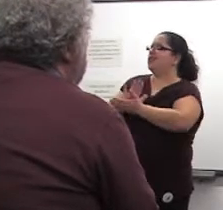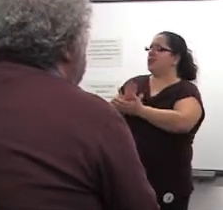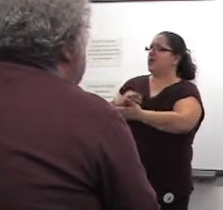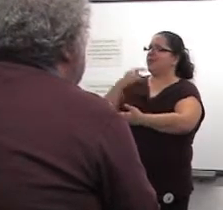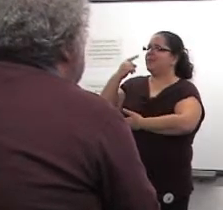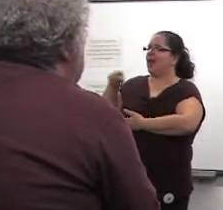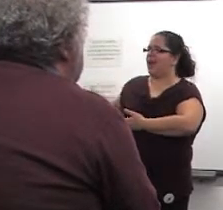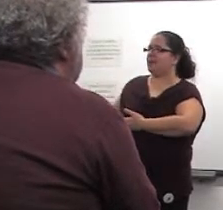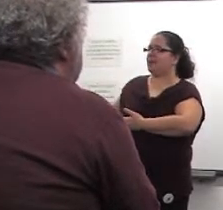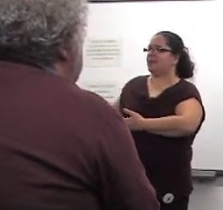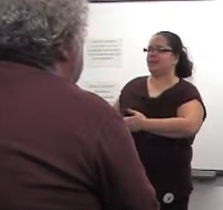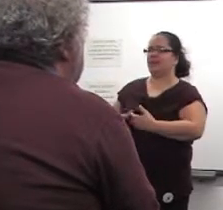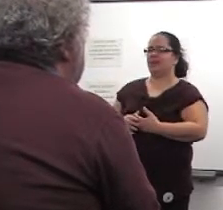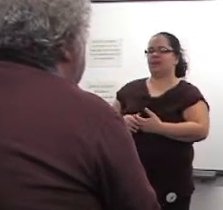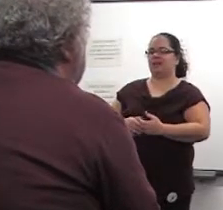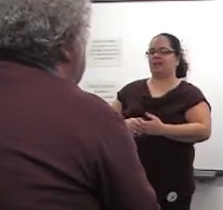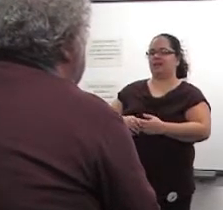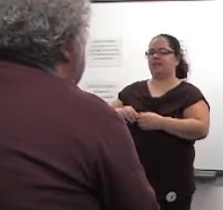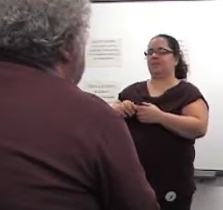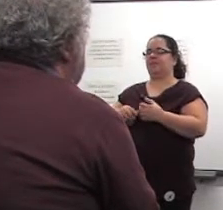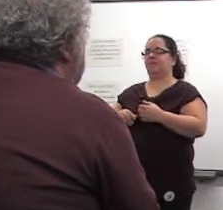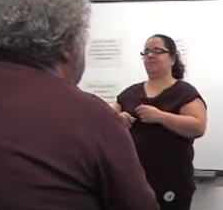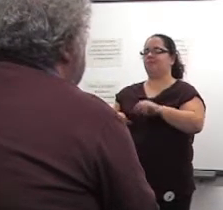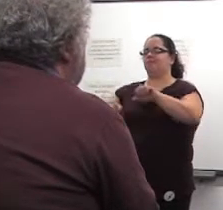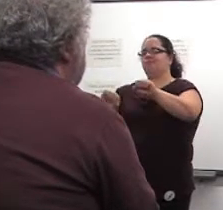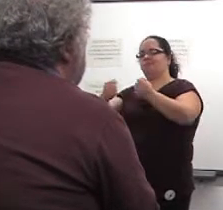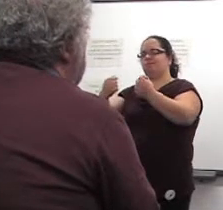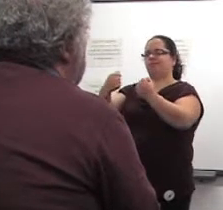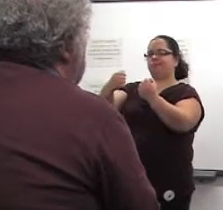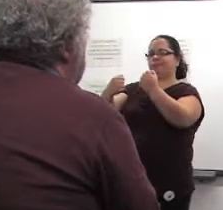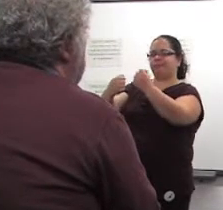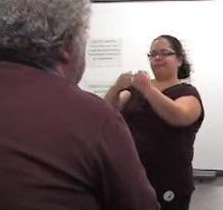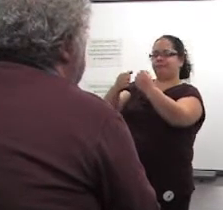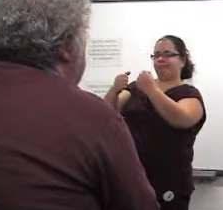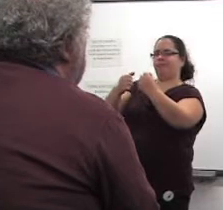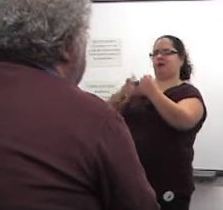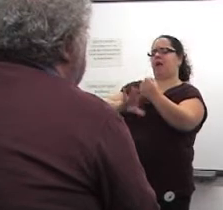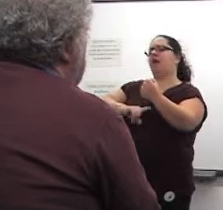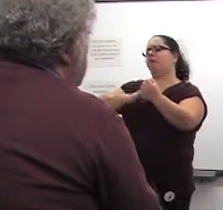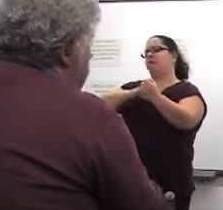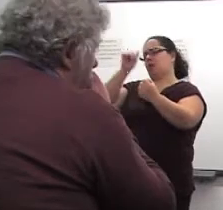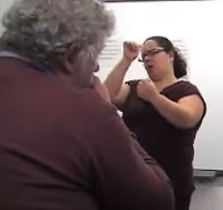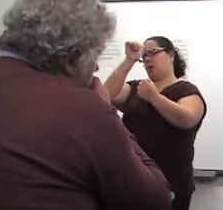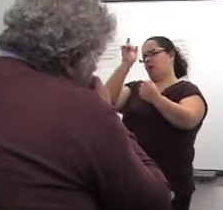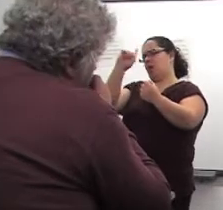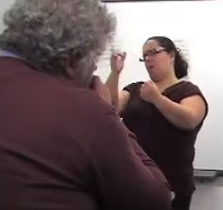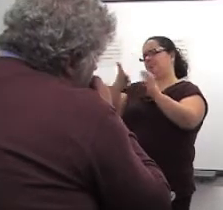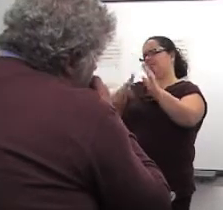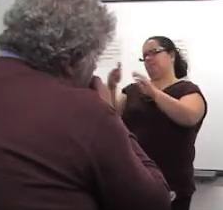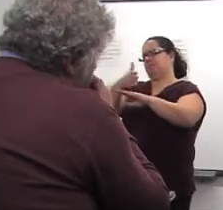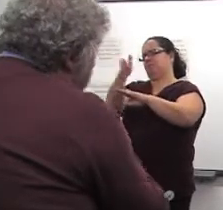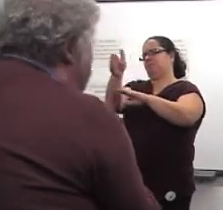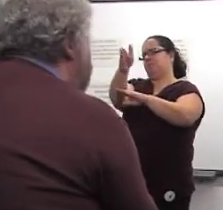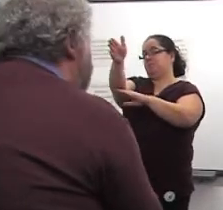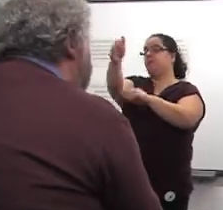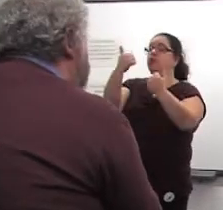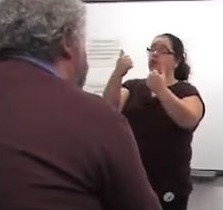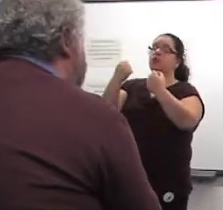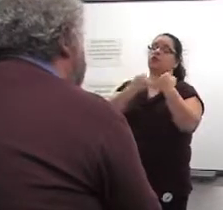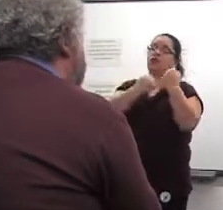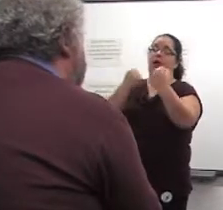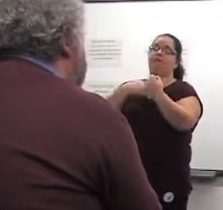his drive, shearing smoothly away, confident of what lay before him. A good